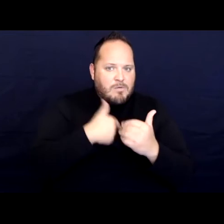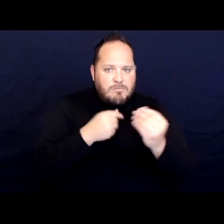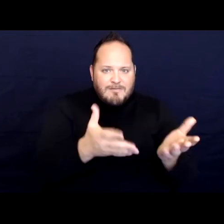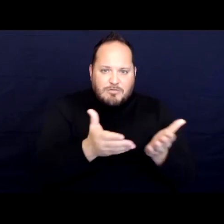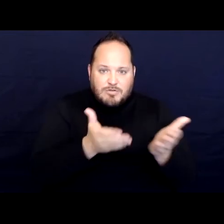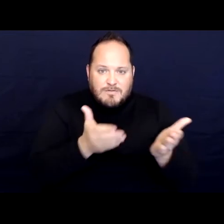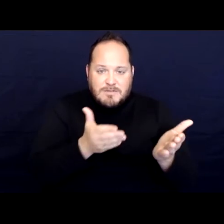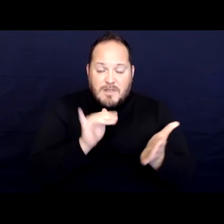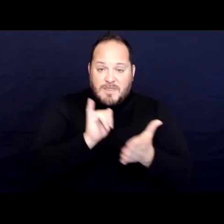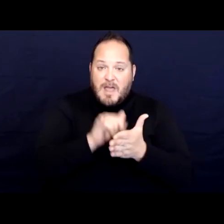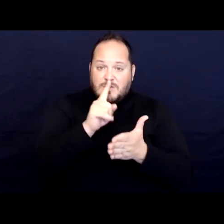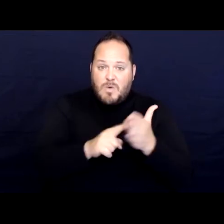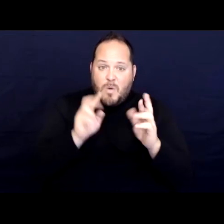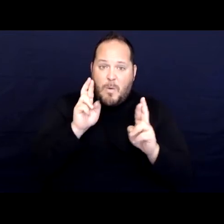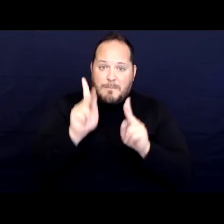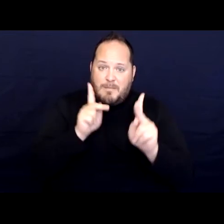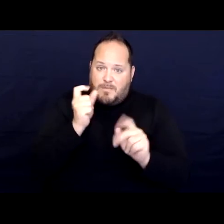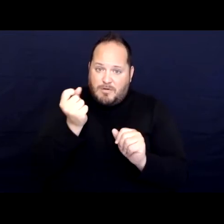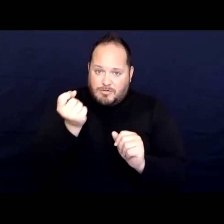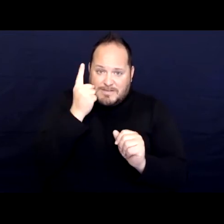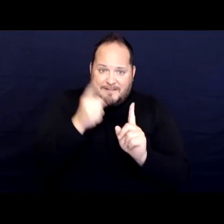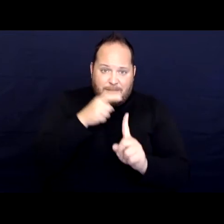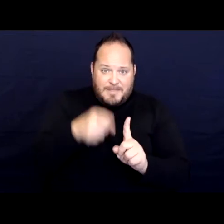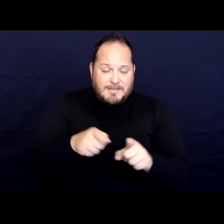that as a social service provider,